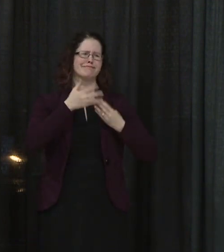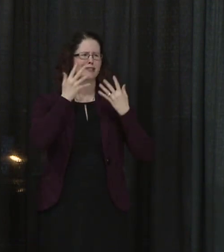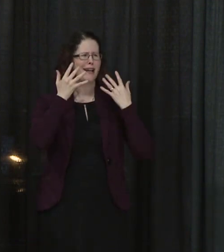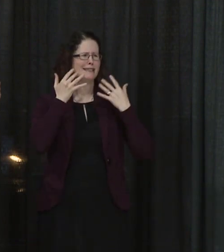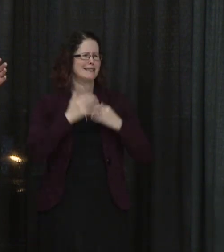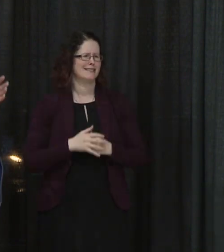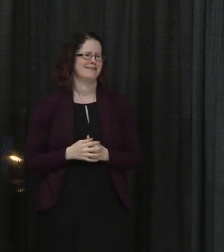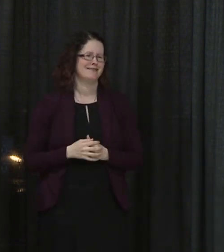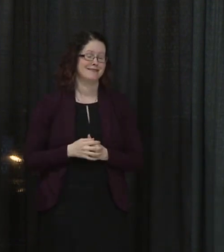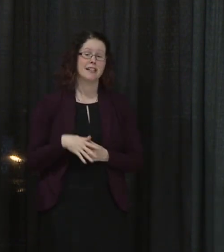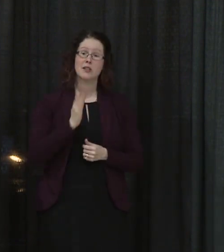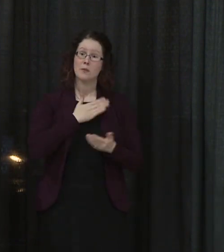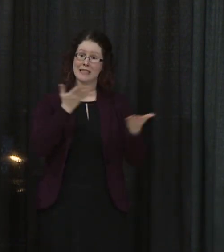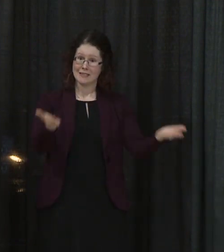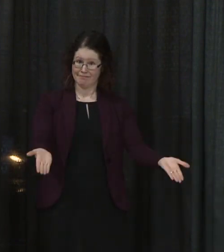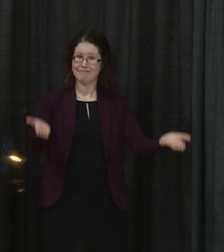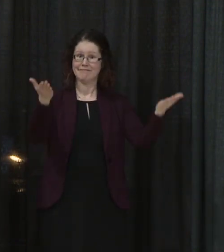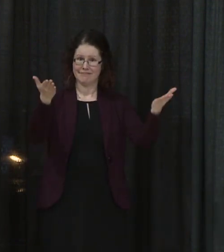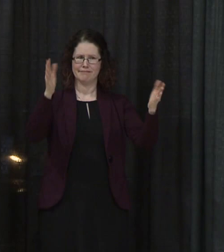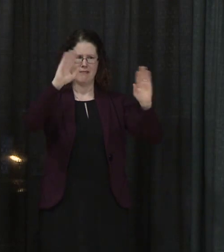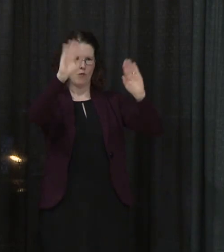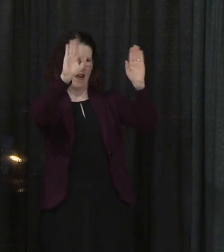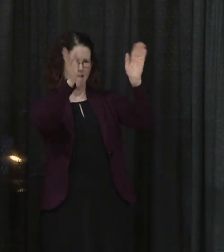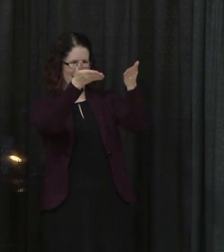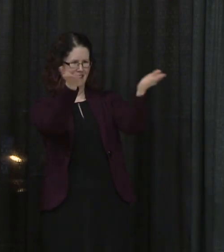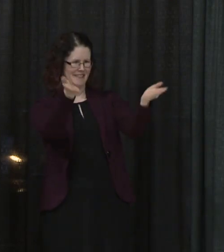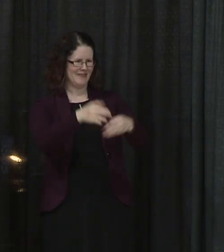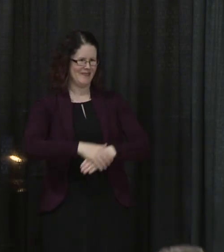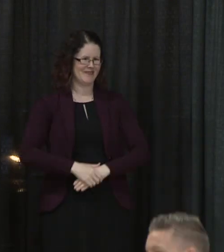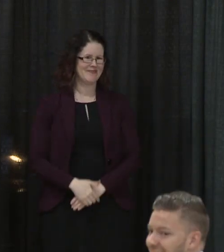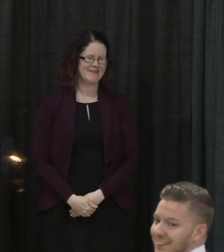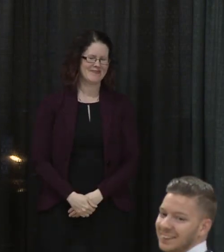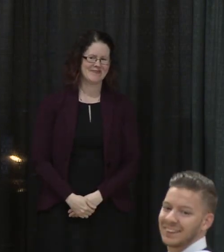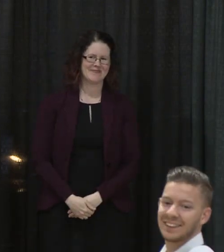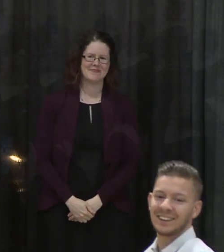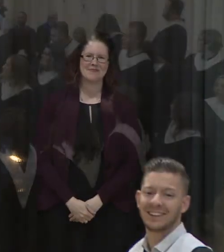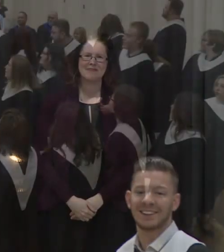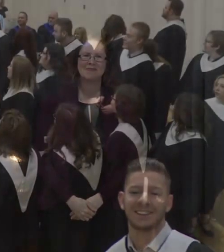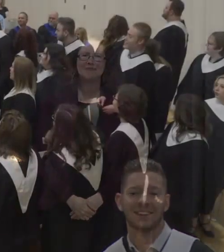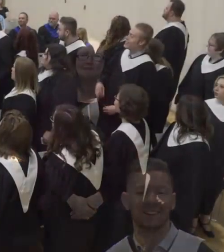So graduates, please stand and give a wave to somebody in the audience, please.